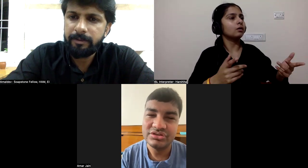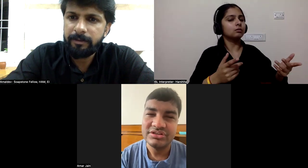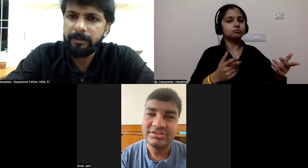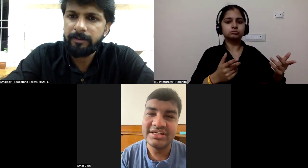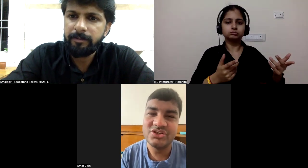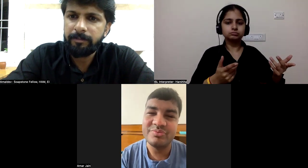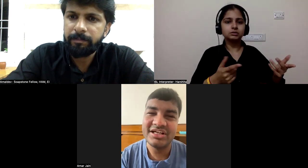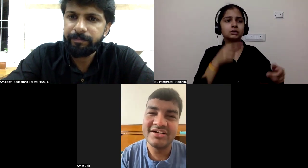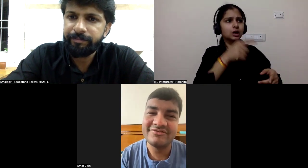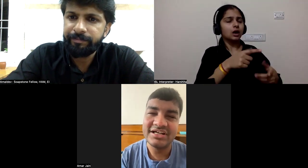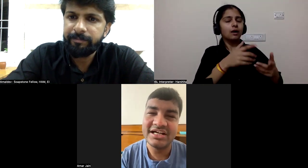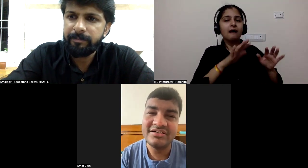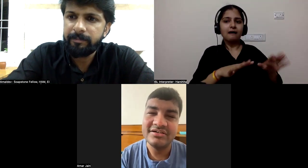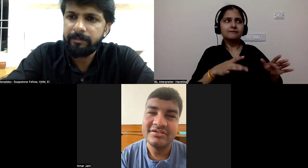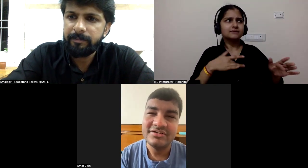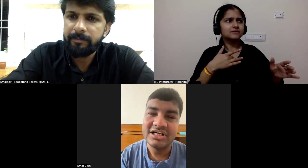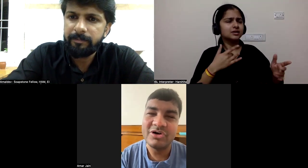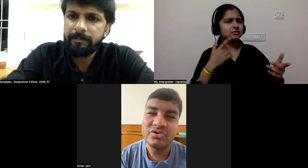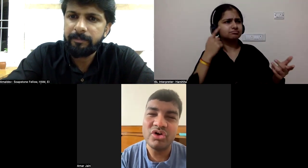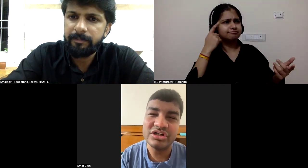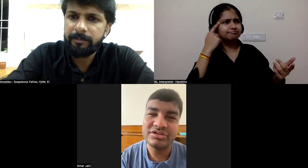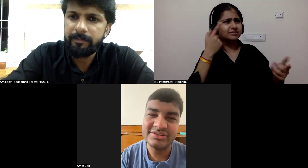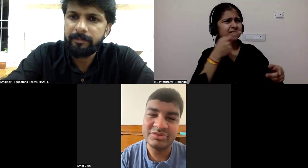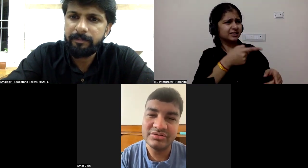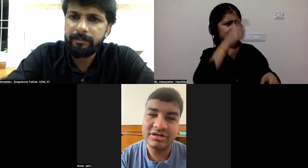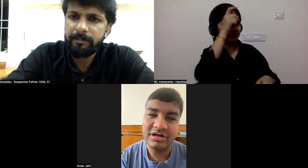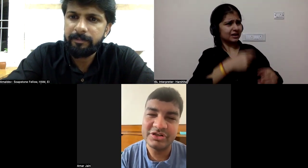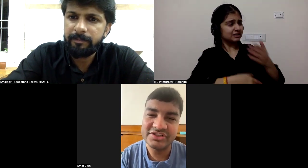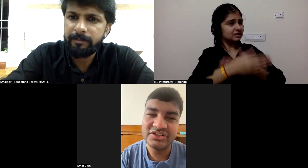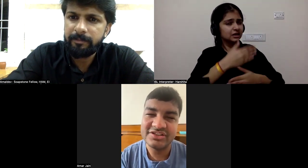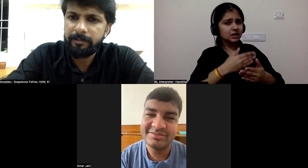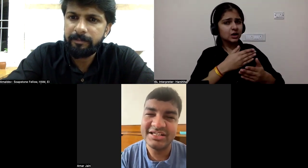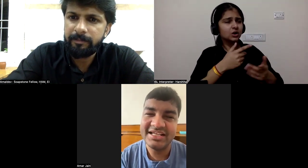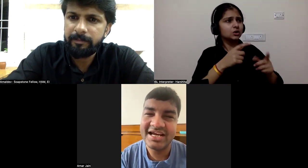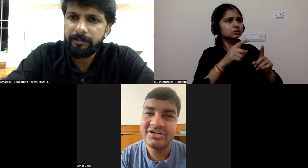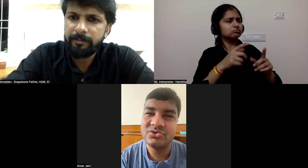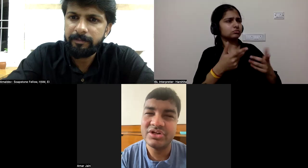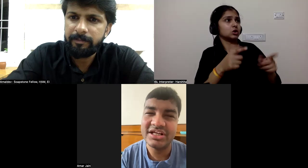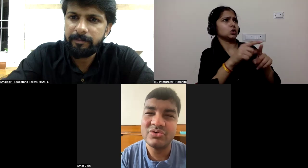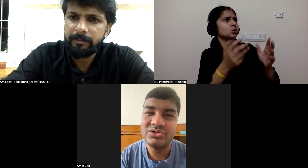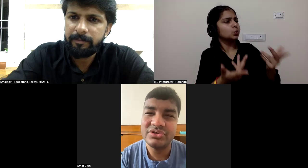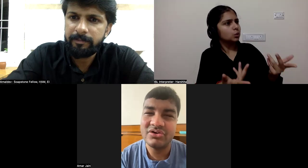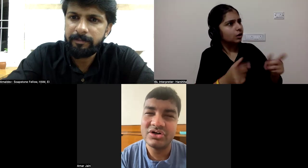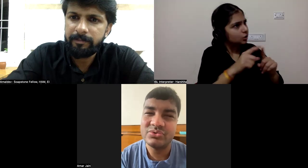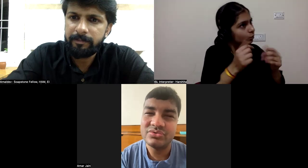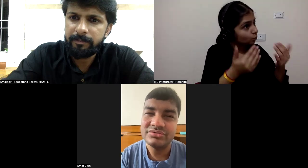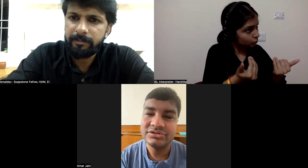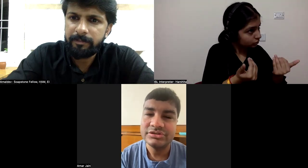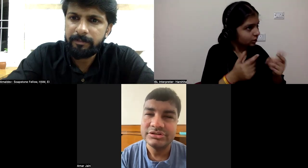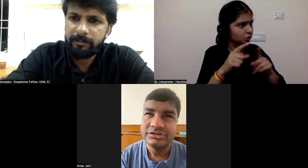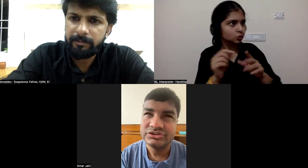notions that you may have had about what a person with a disability can do or cannot